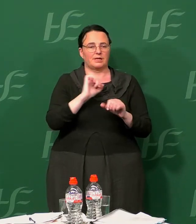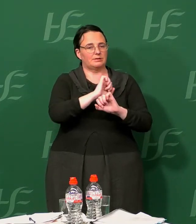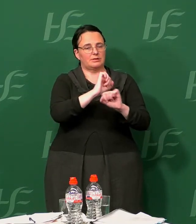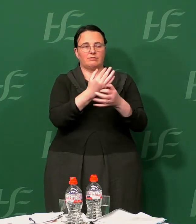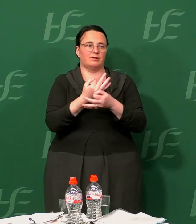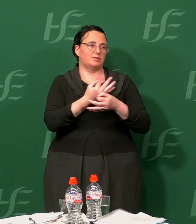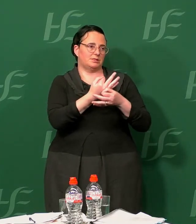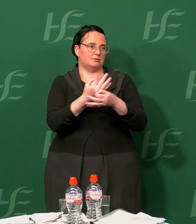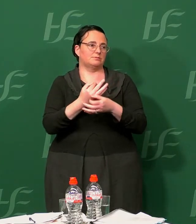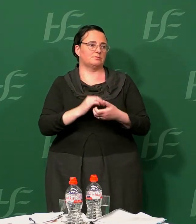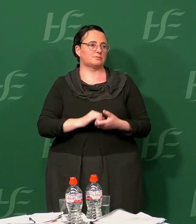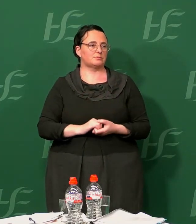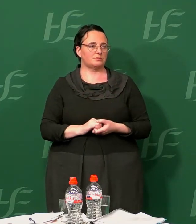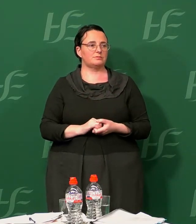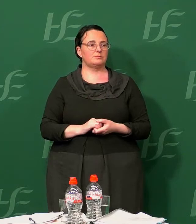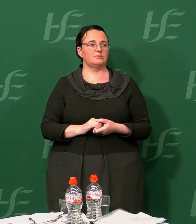families.